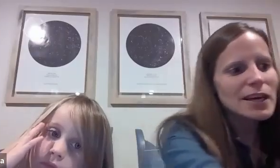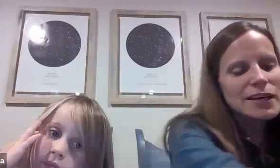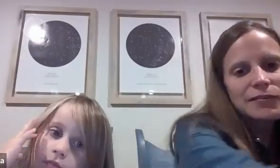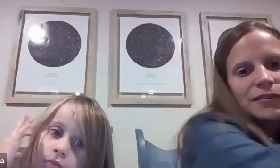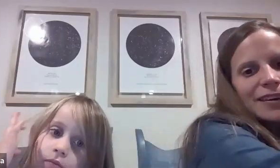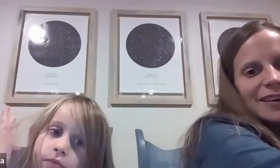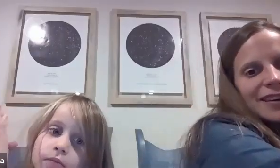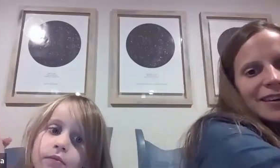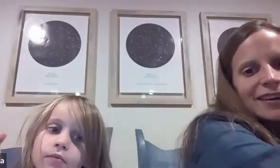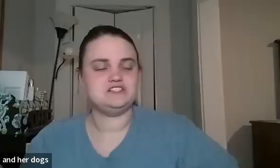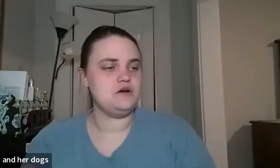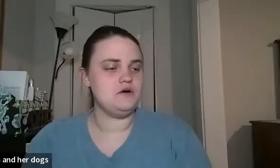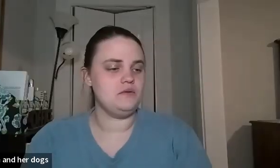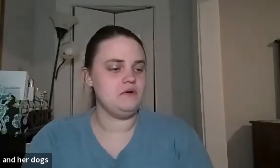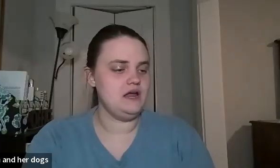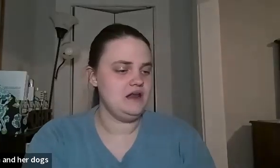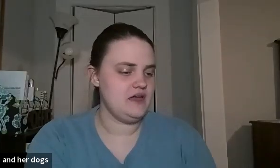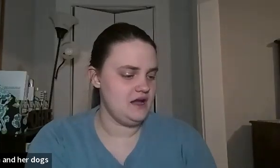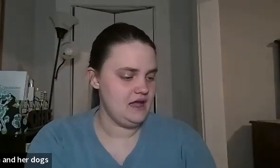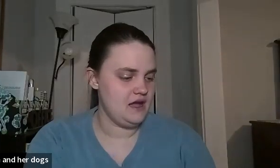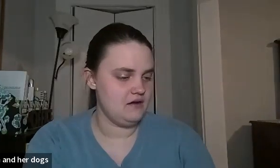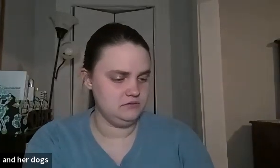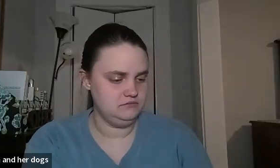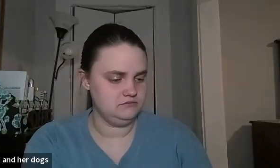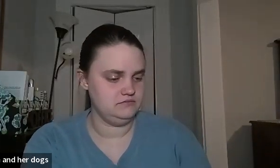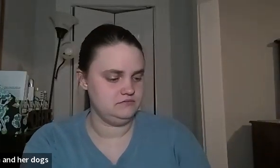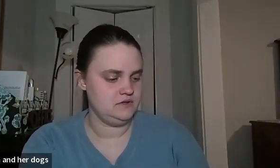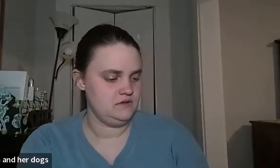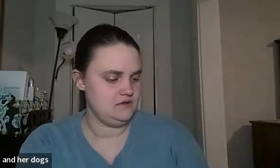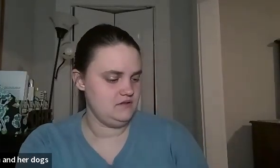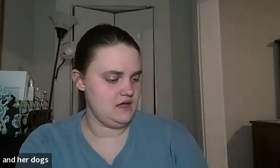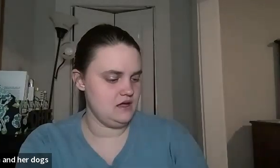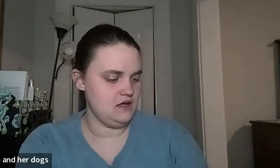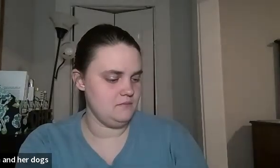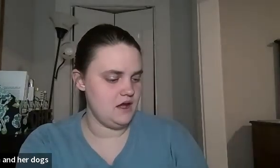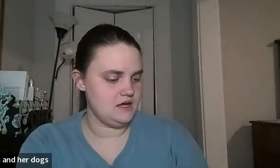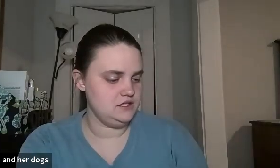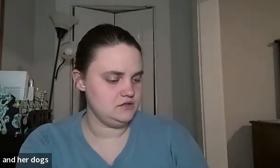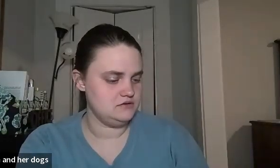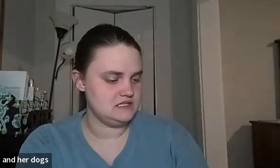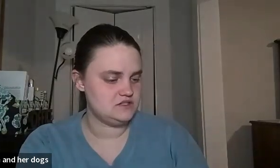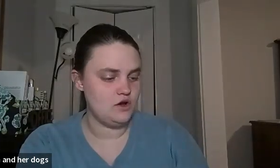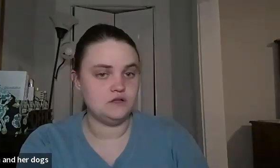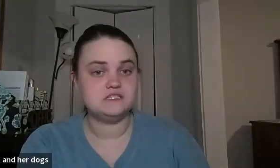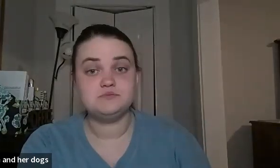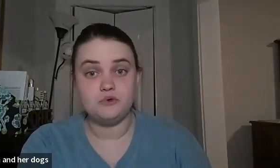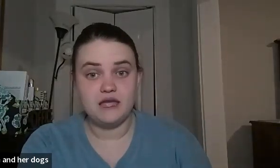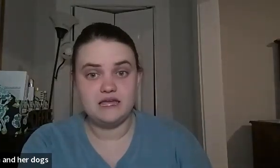stuff? Yes. So the one that I have, that I use is called Spread